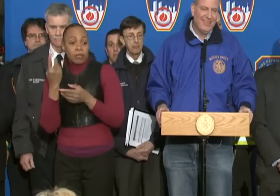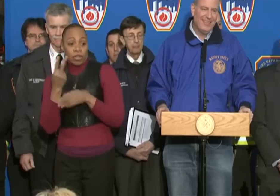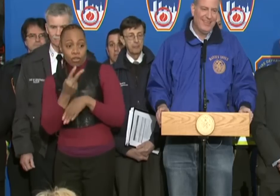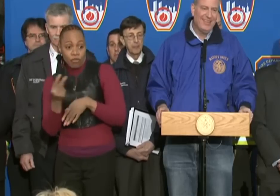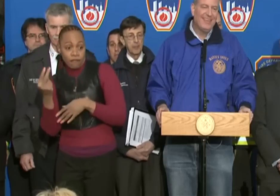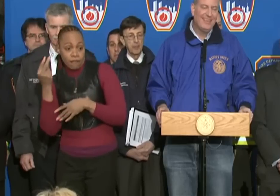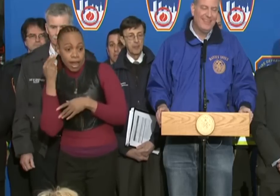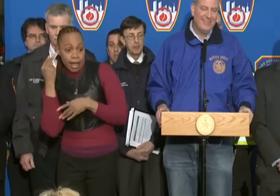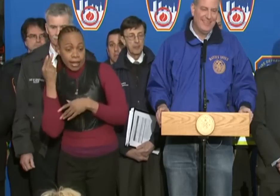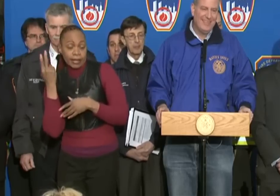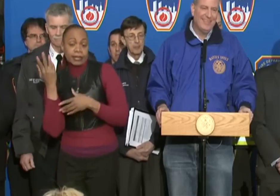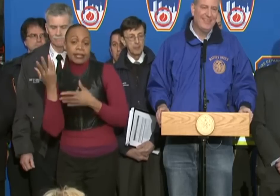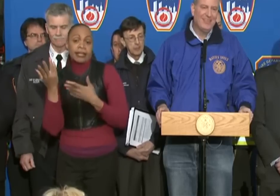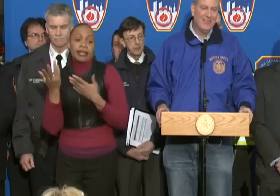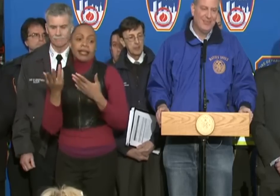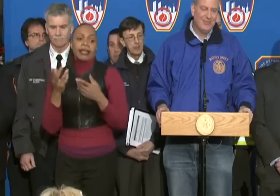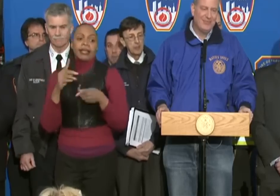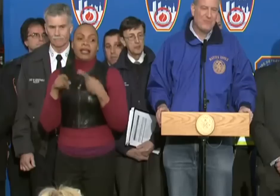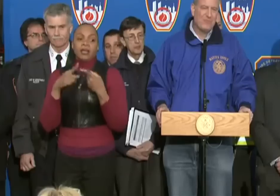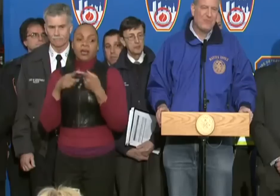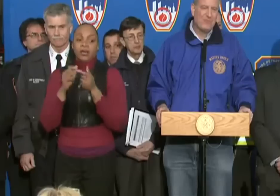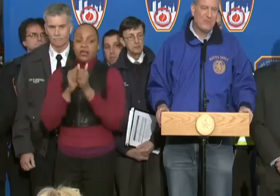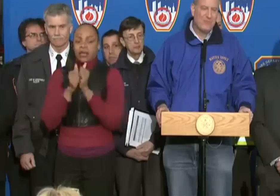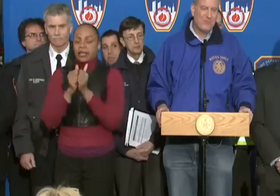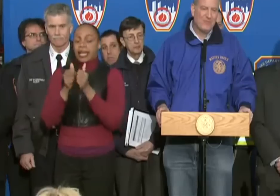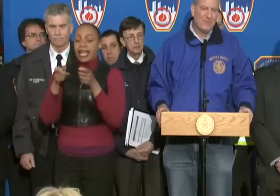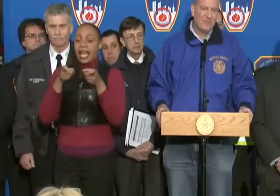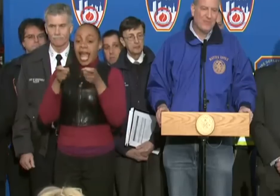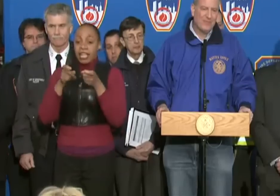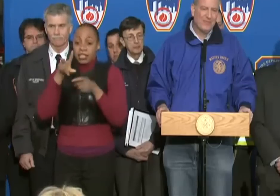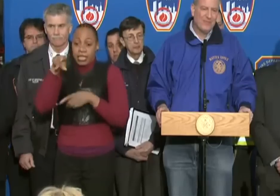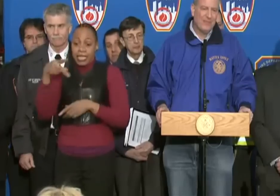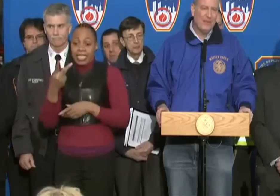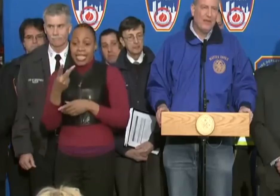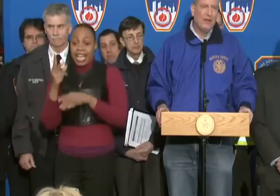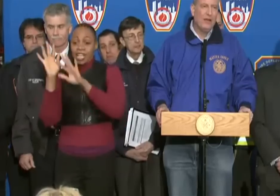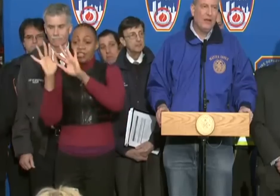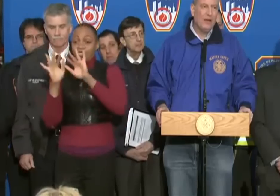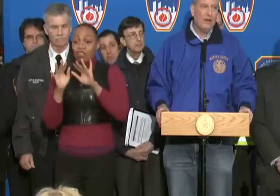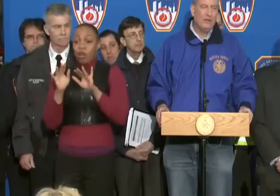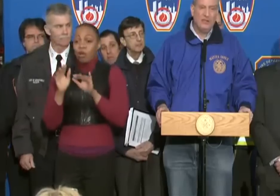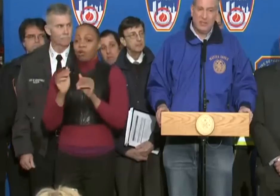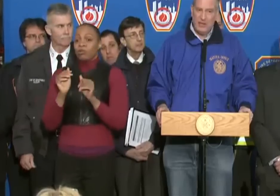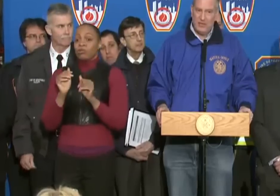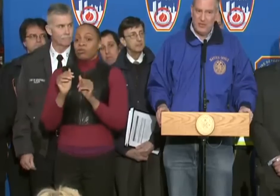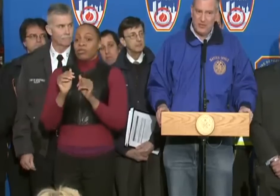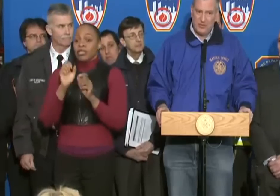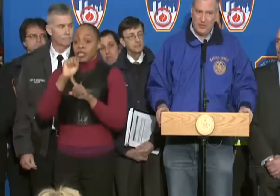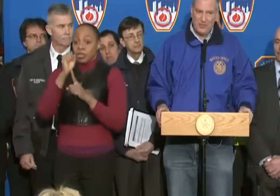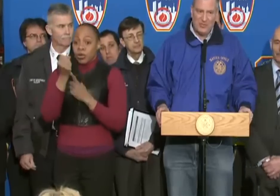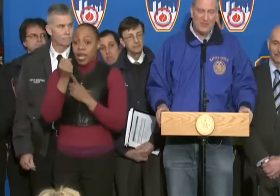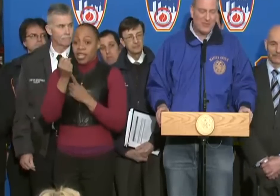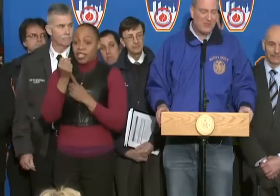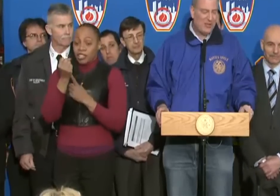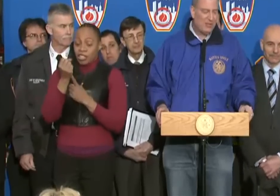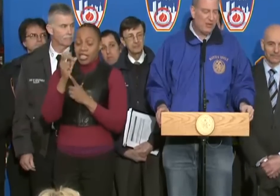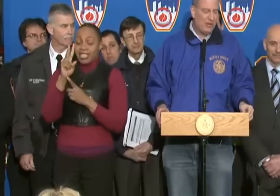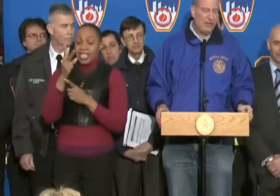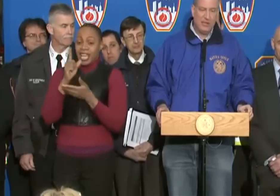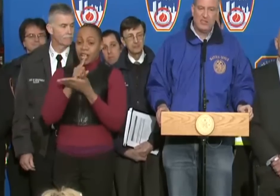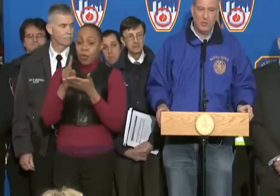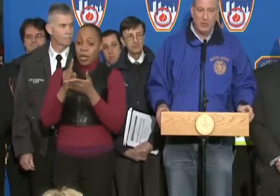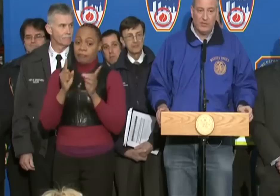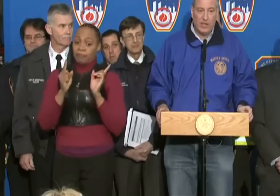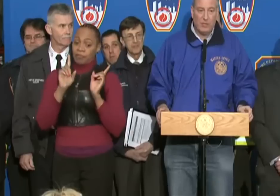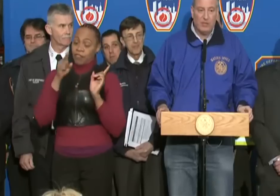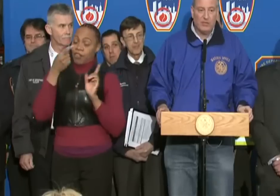you were running, and your thoughts about handling your second snowstorm in only 3 weeks in the job. Didn't expect 2 snowstorms in the first month, but